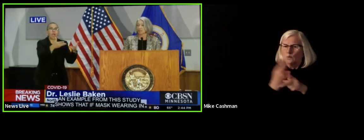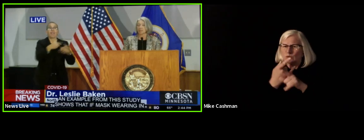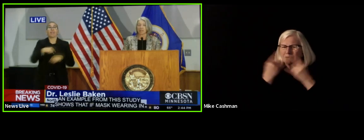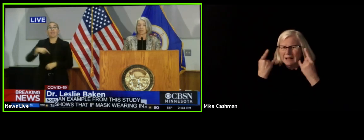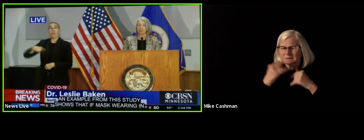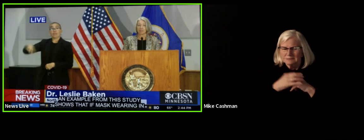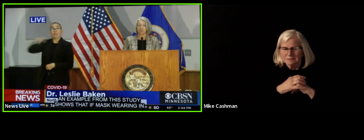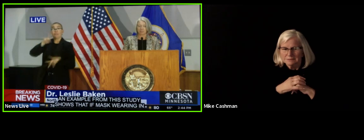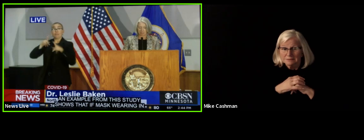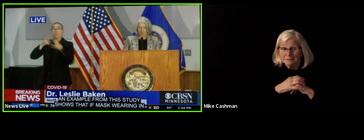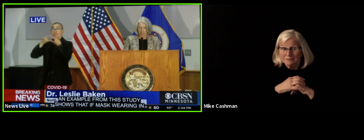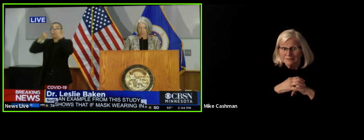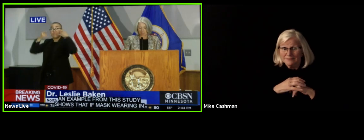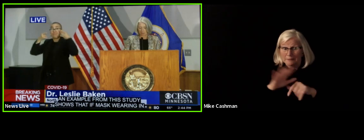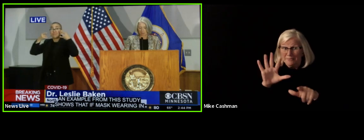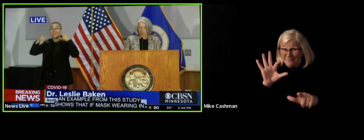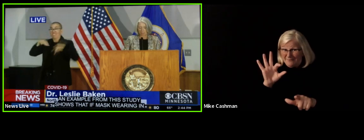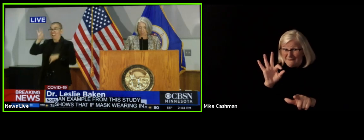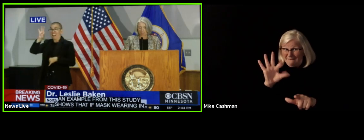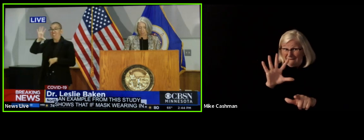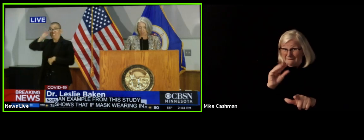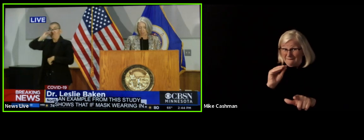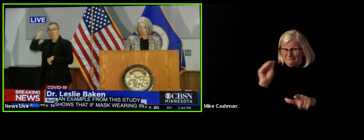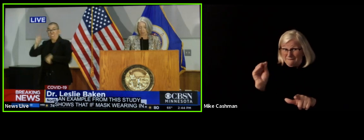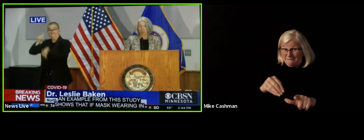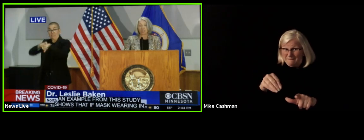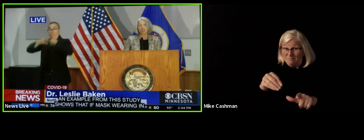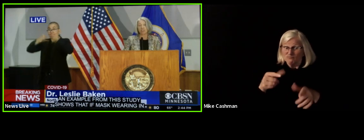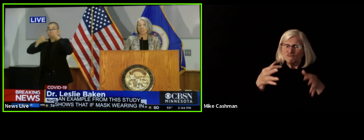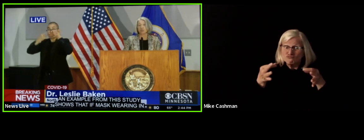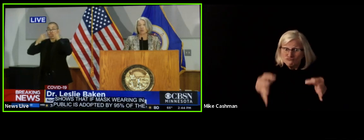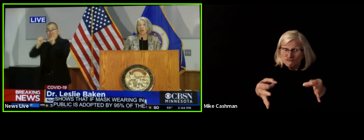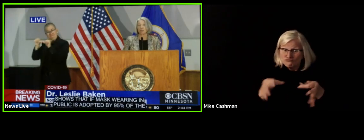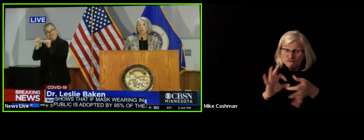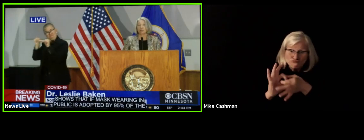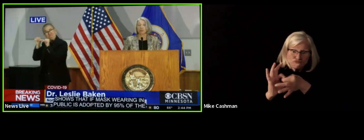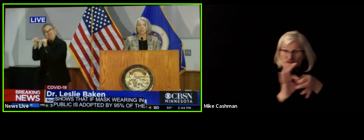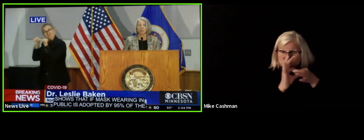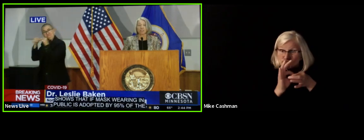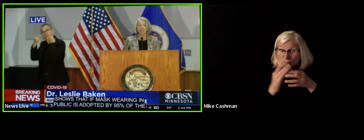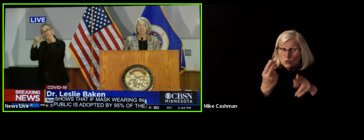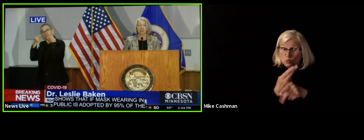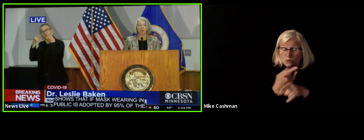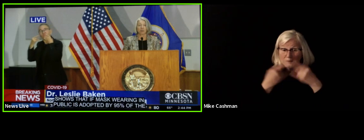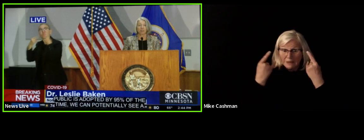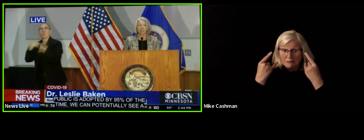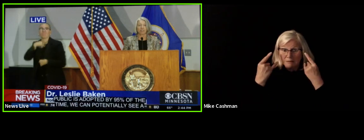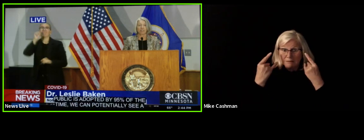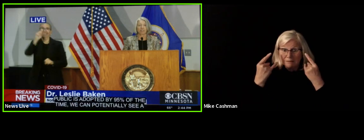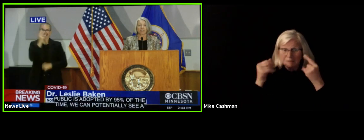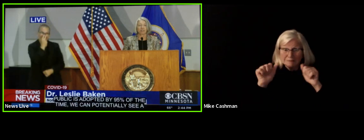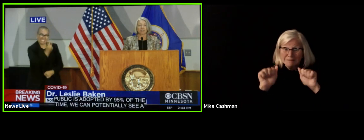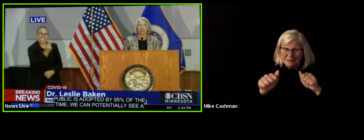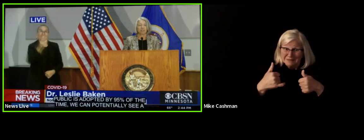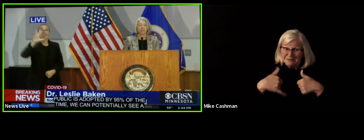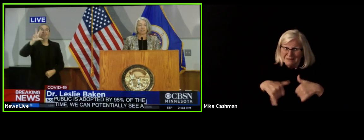of the time, we can potentially see a drop of 30% in COVID-related